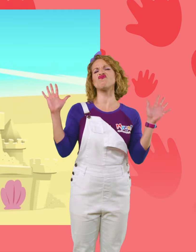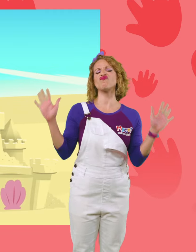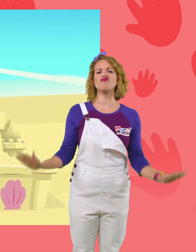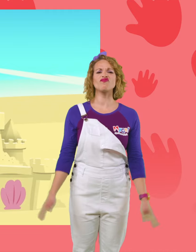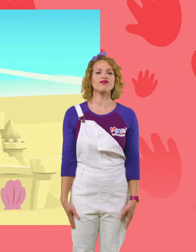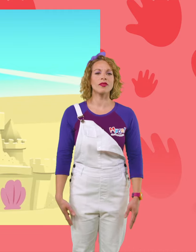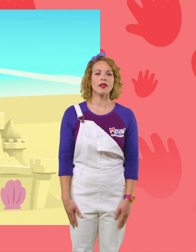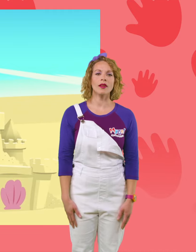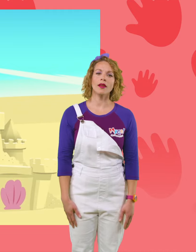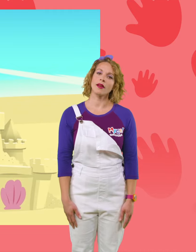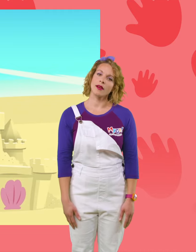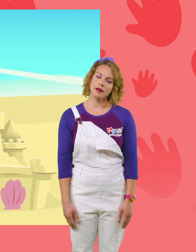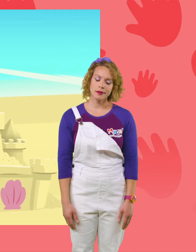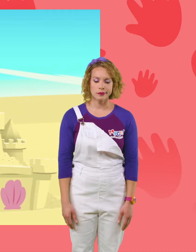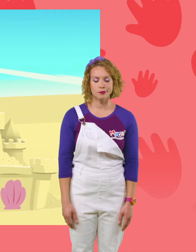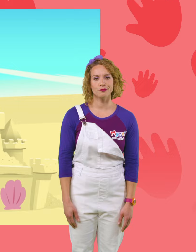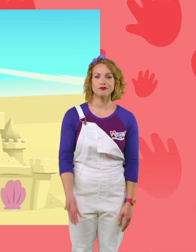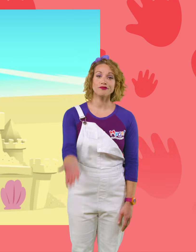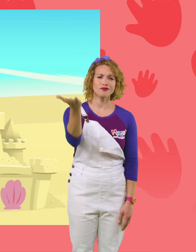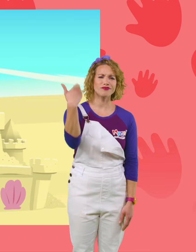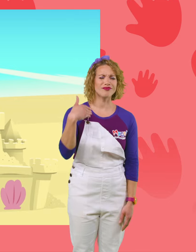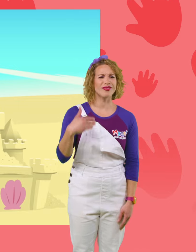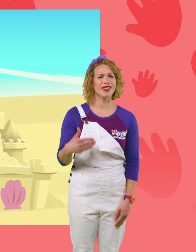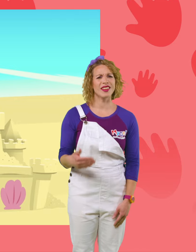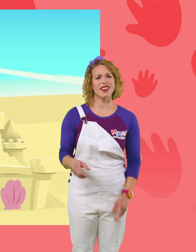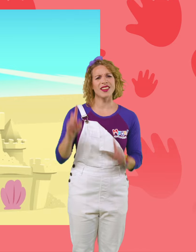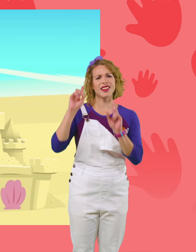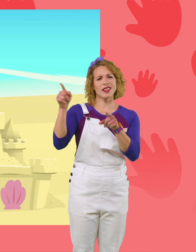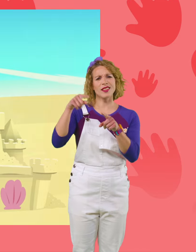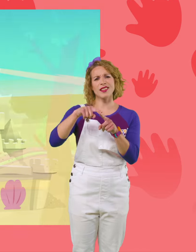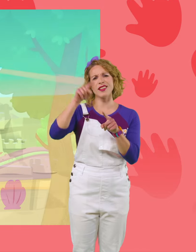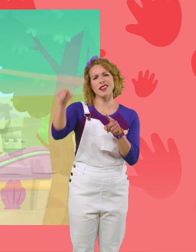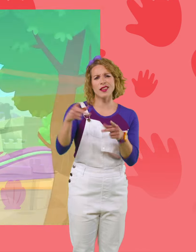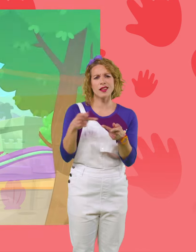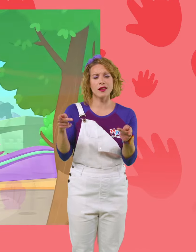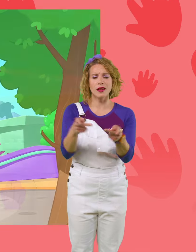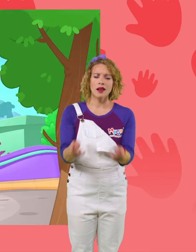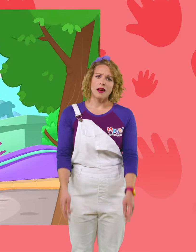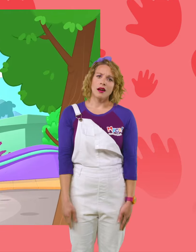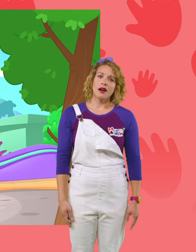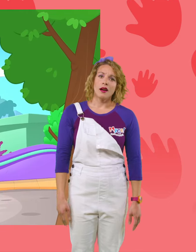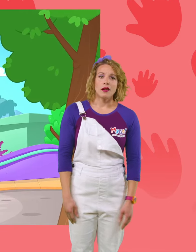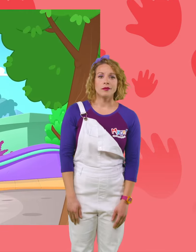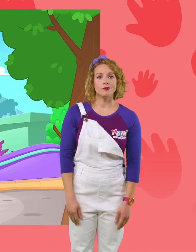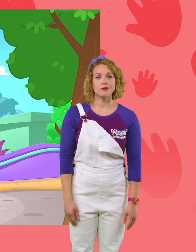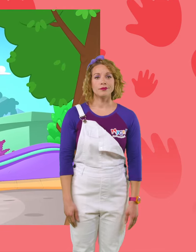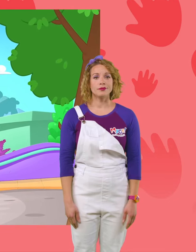Done! Oh, let's go somewhere else.